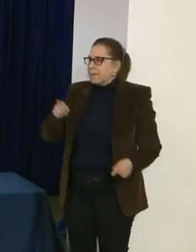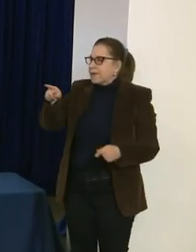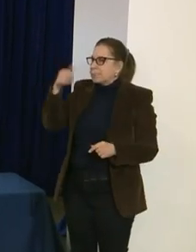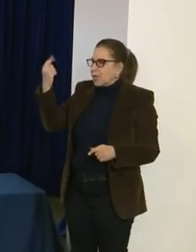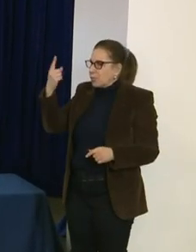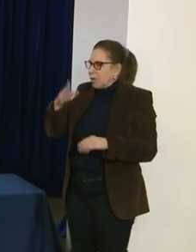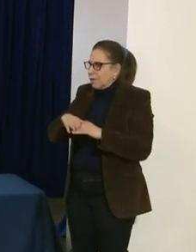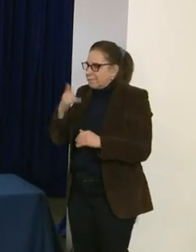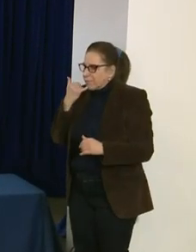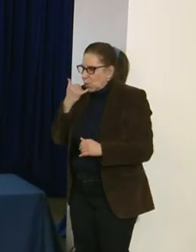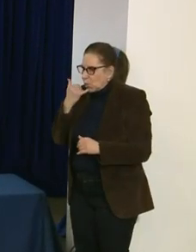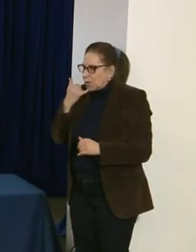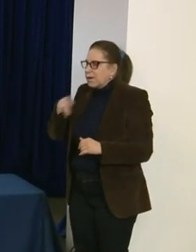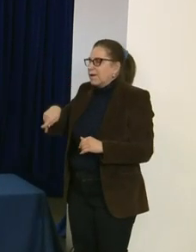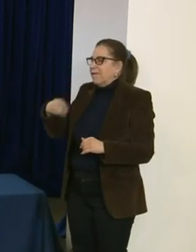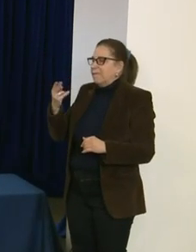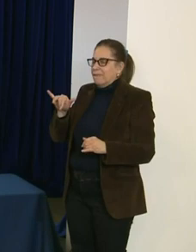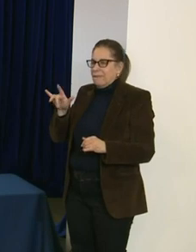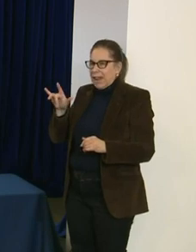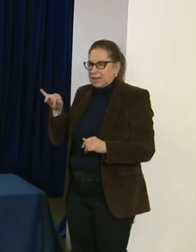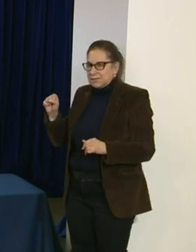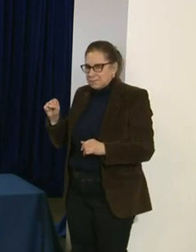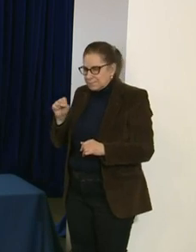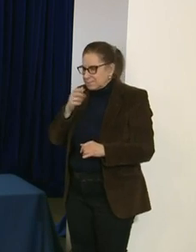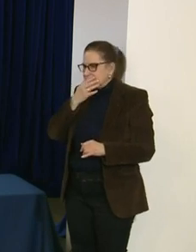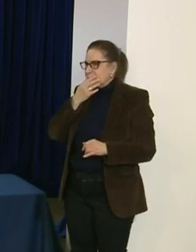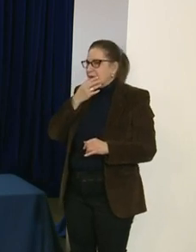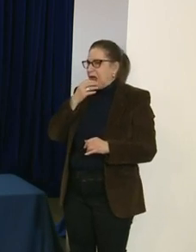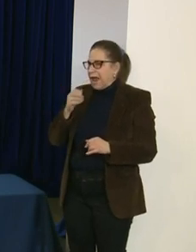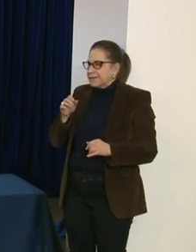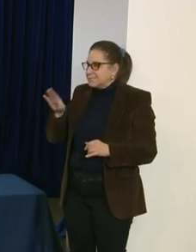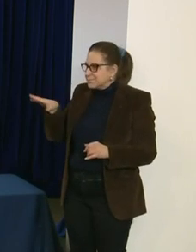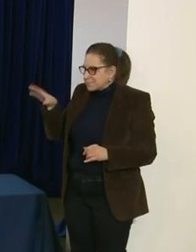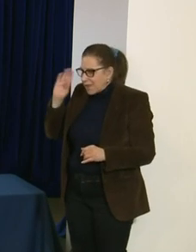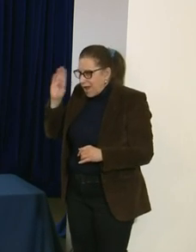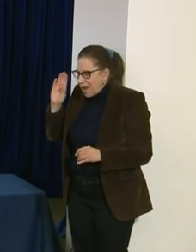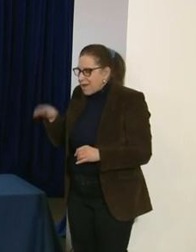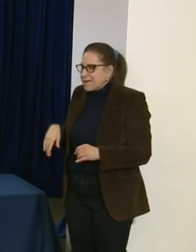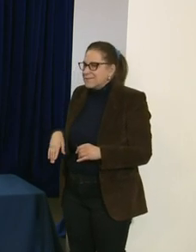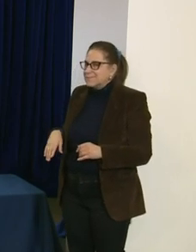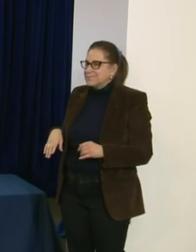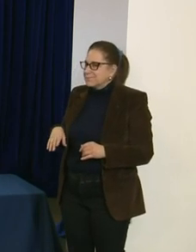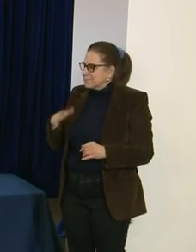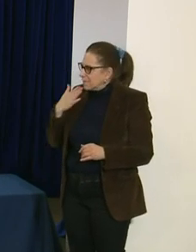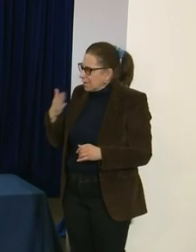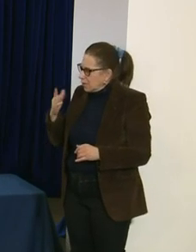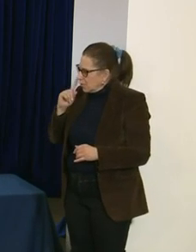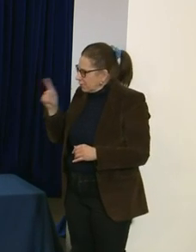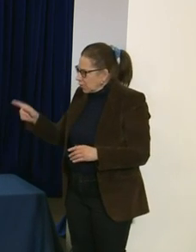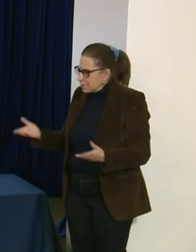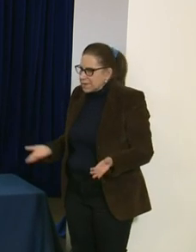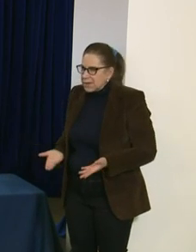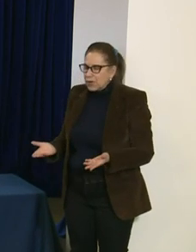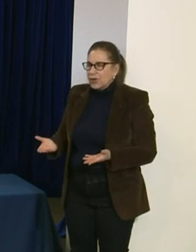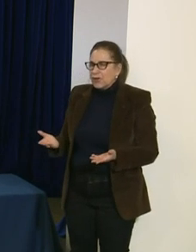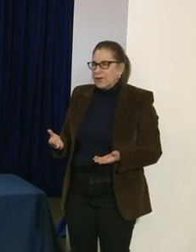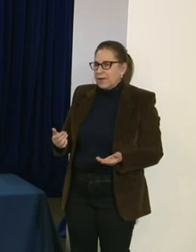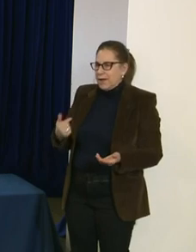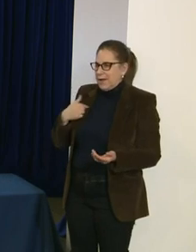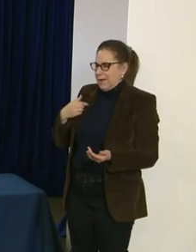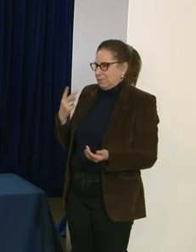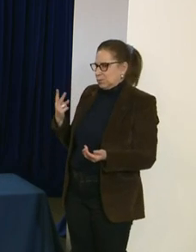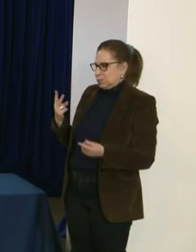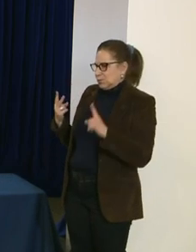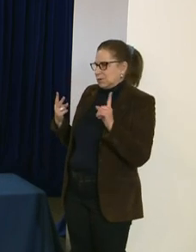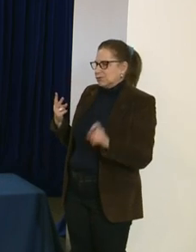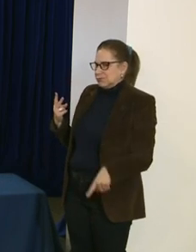Hi, Phyllis. Hello, everyone, and thank you all for being present. I have a two-part question. One is